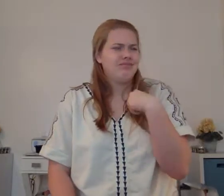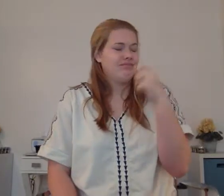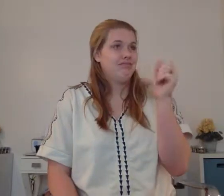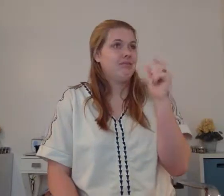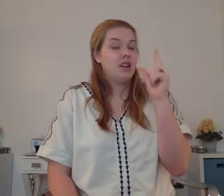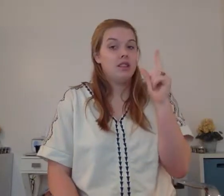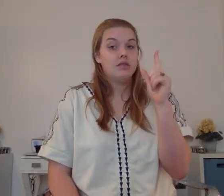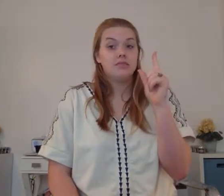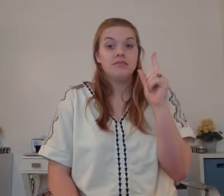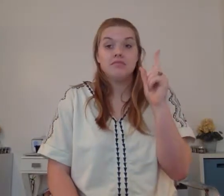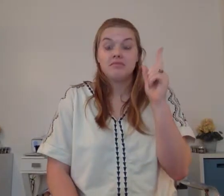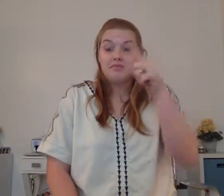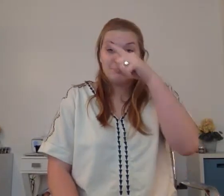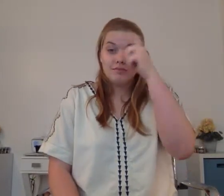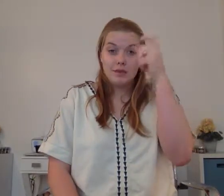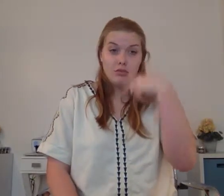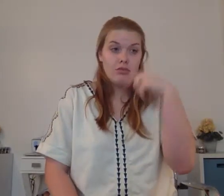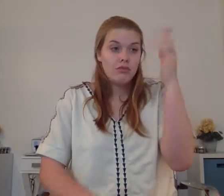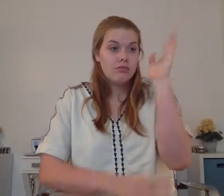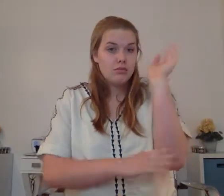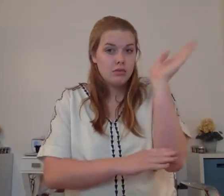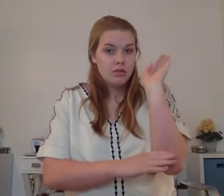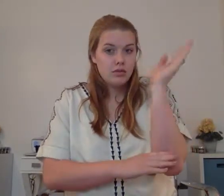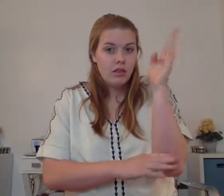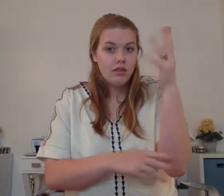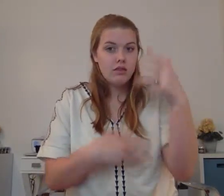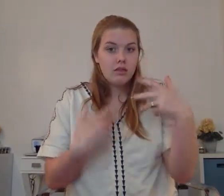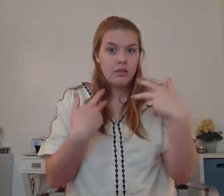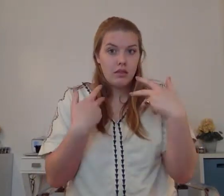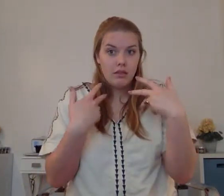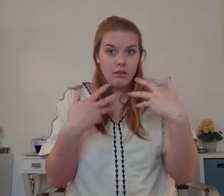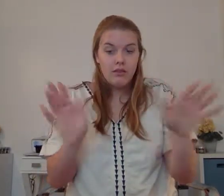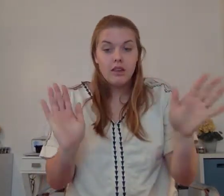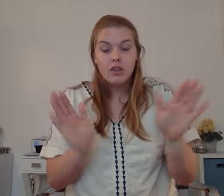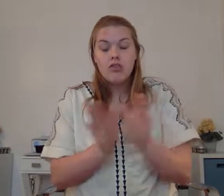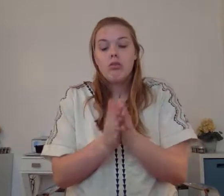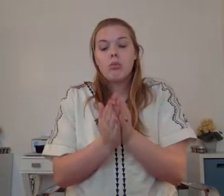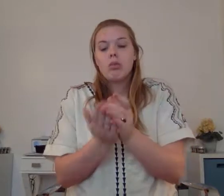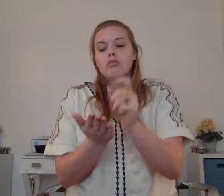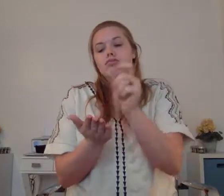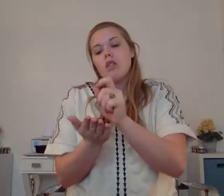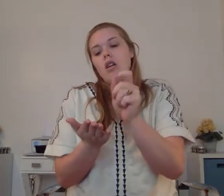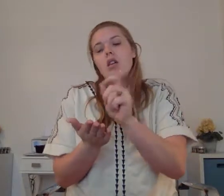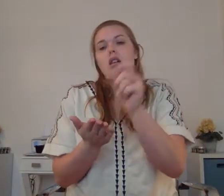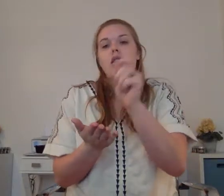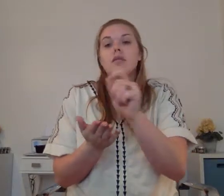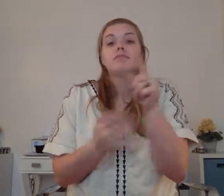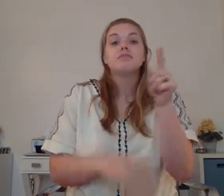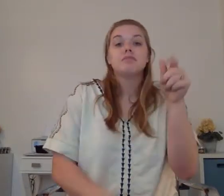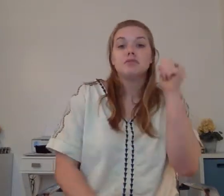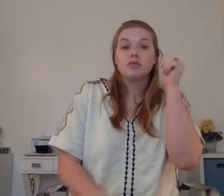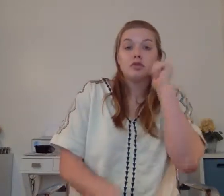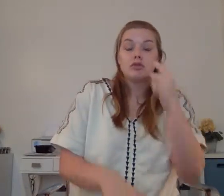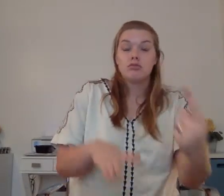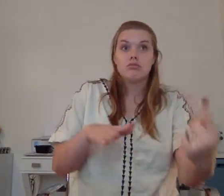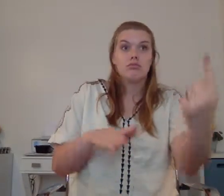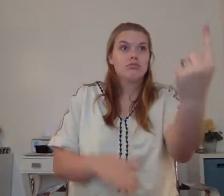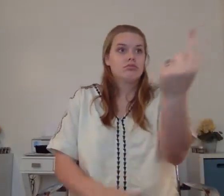literary festival, and afterwards, as I was signing books, a teenage girl came with her friend, and this is what she asked